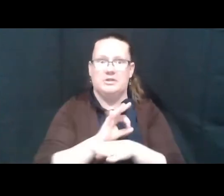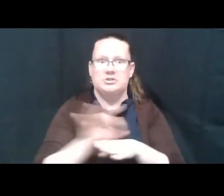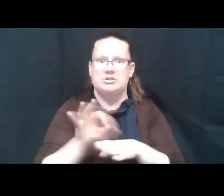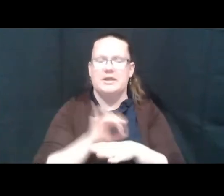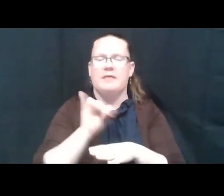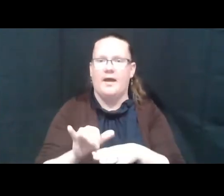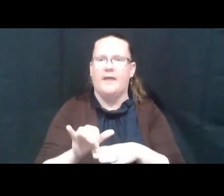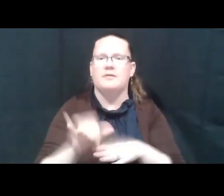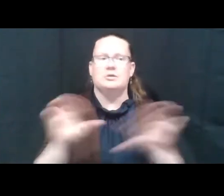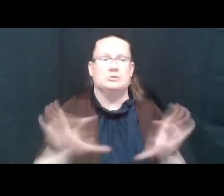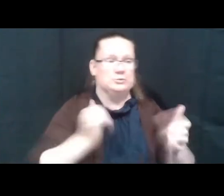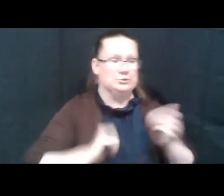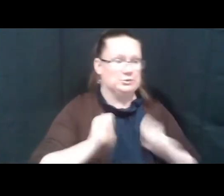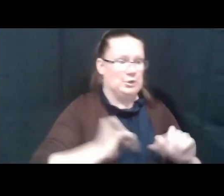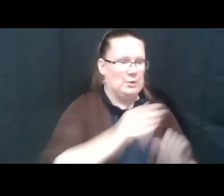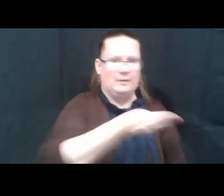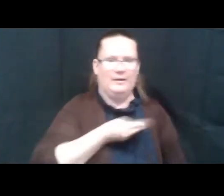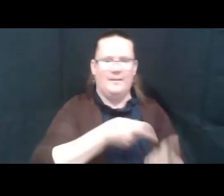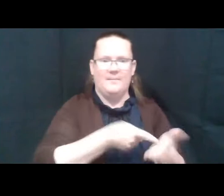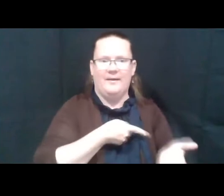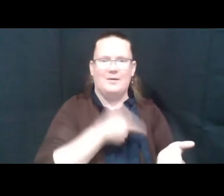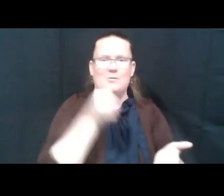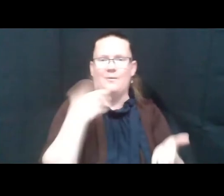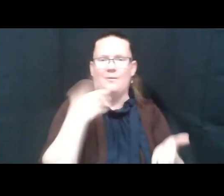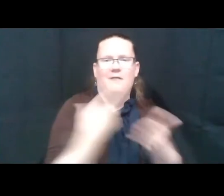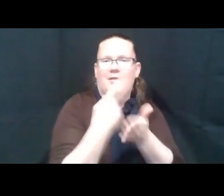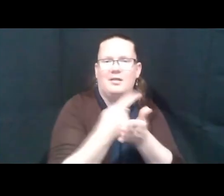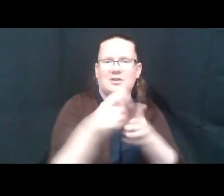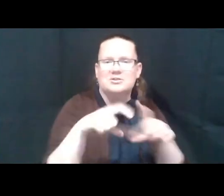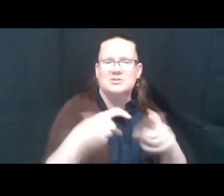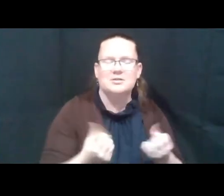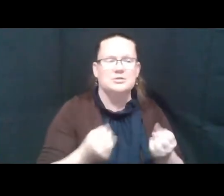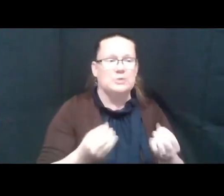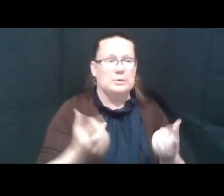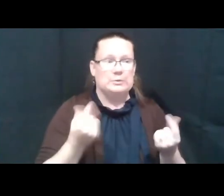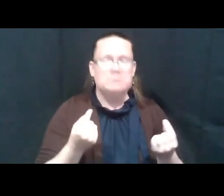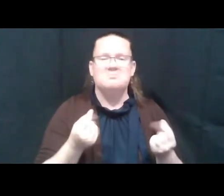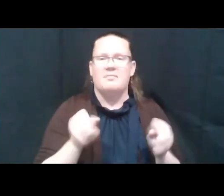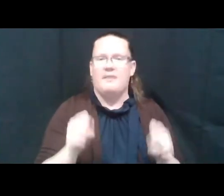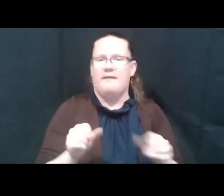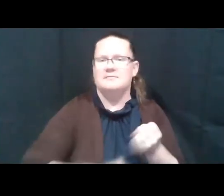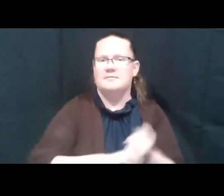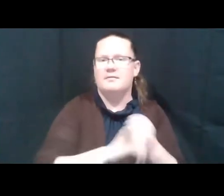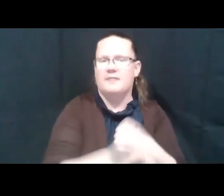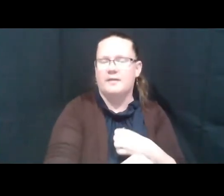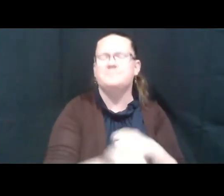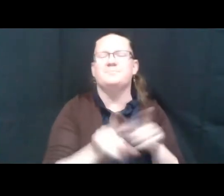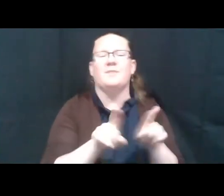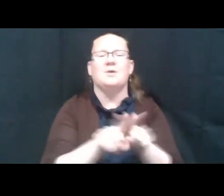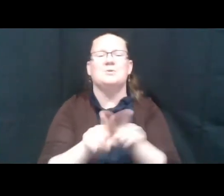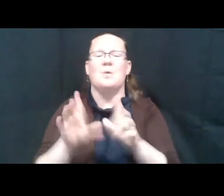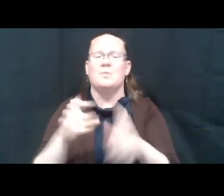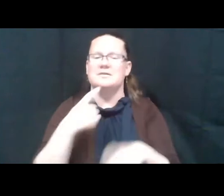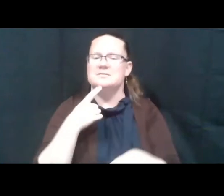would also echo John's comments about supporting artists and even supporting